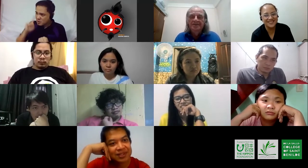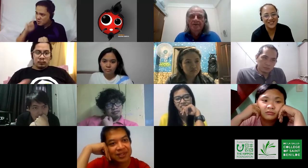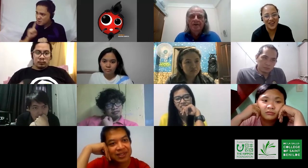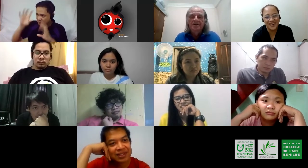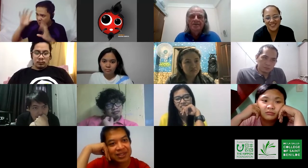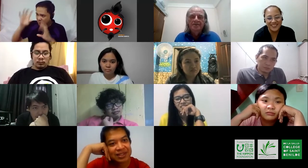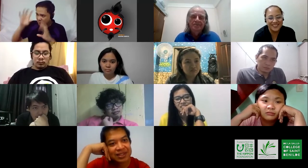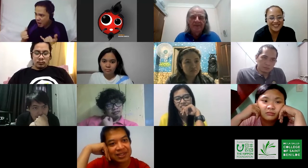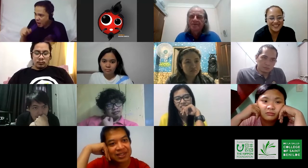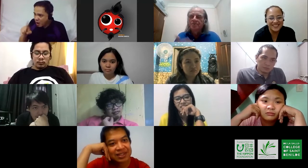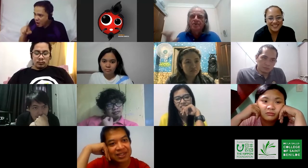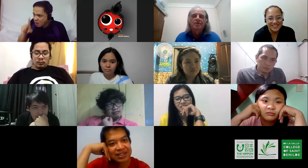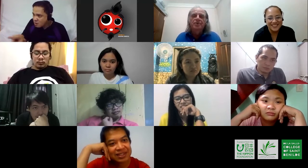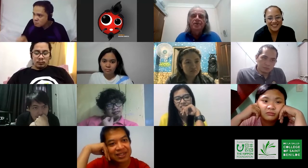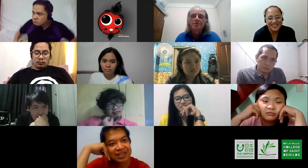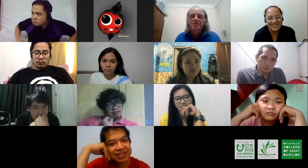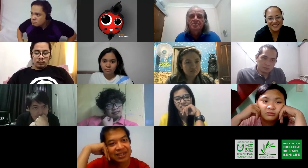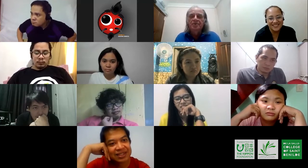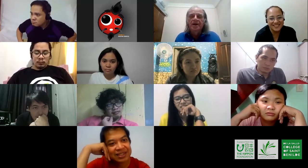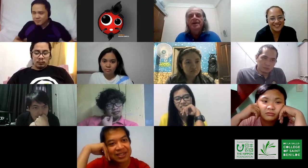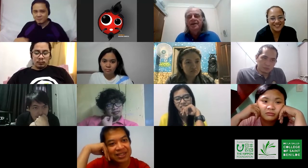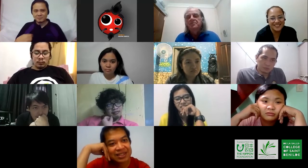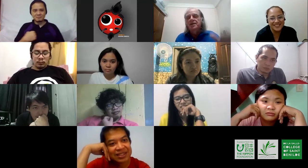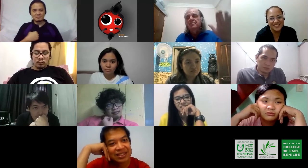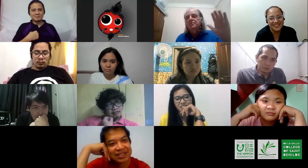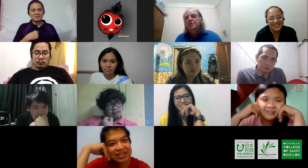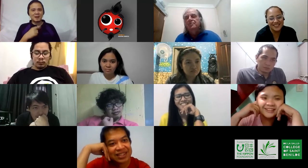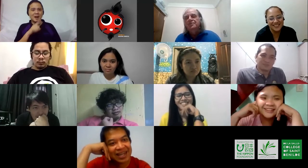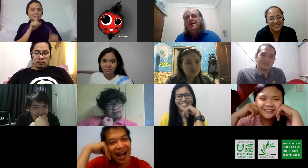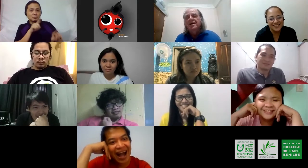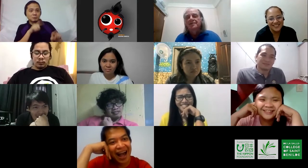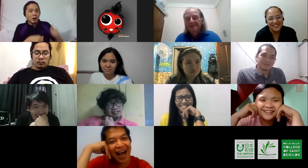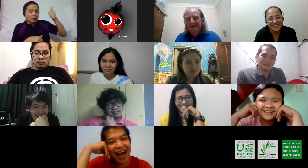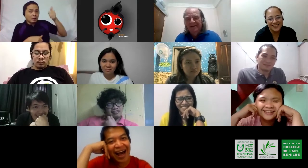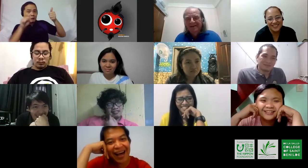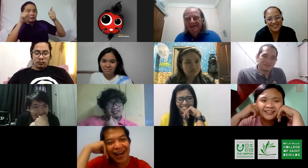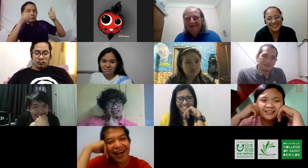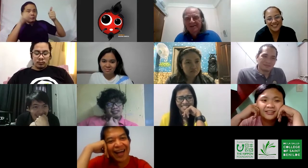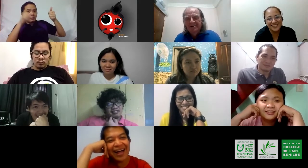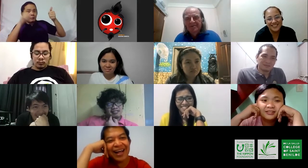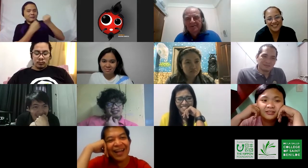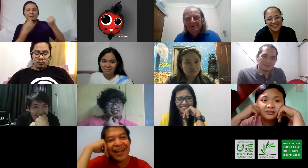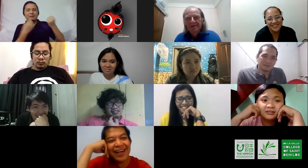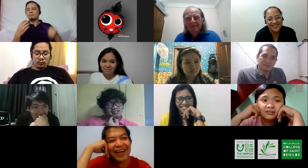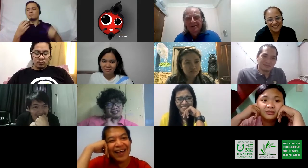So I answered all the questions okay, and I was able to go inside. So anyway,